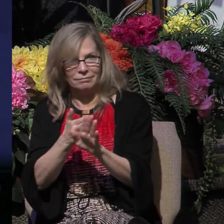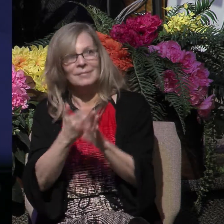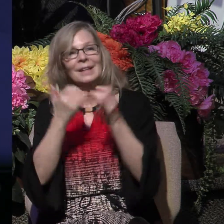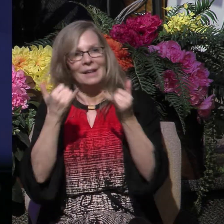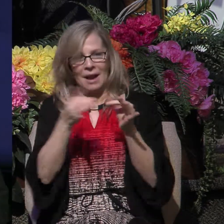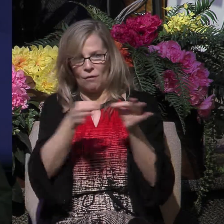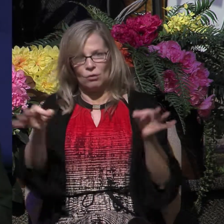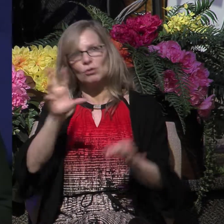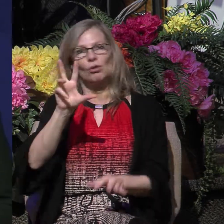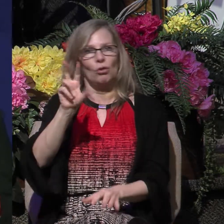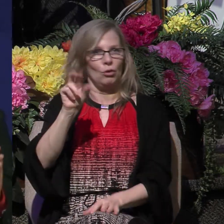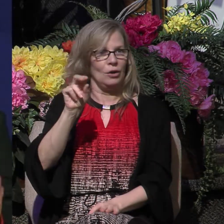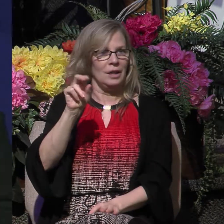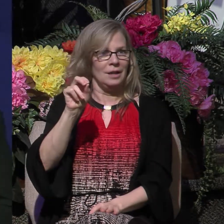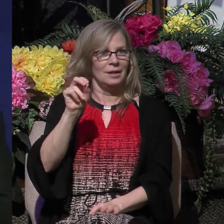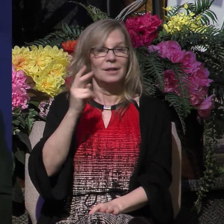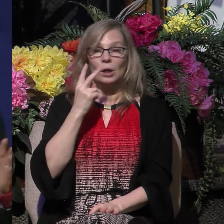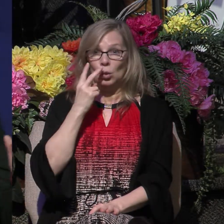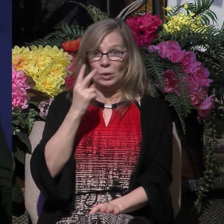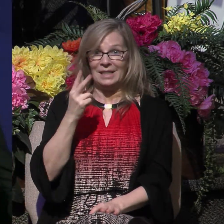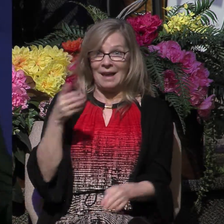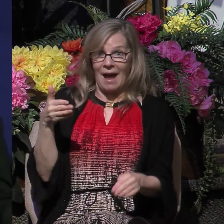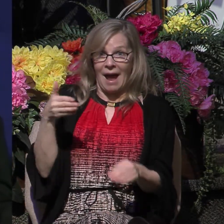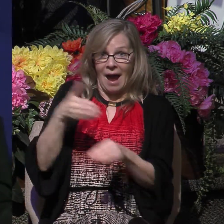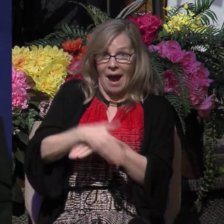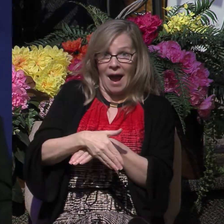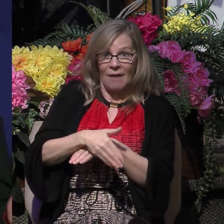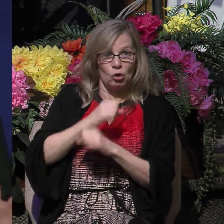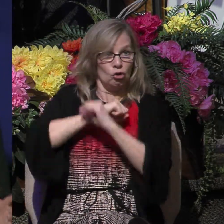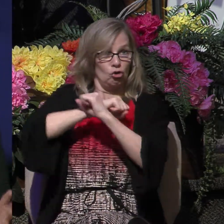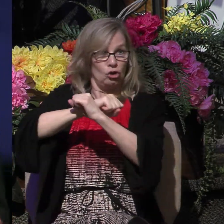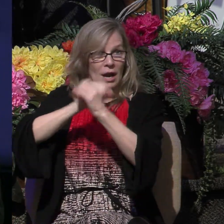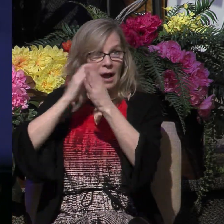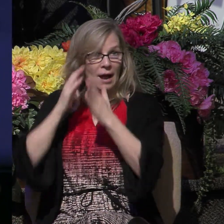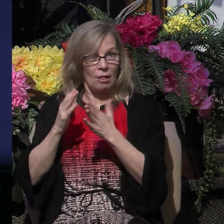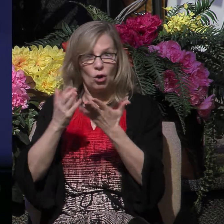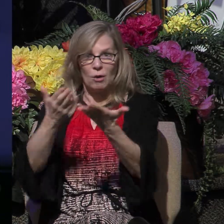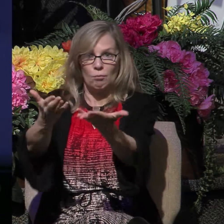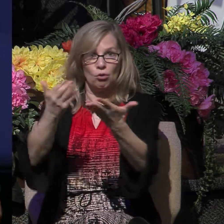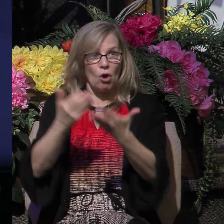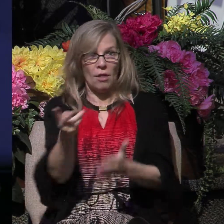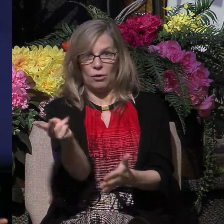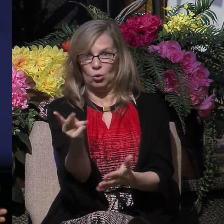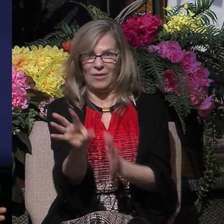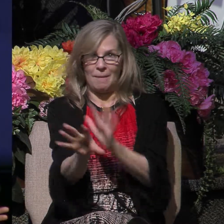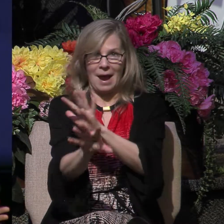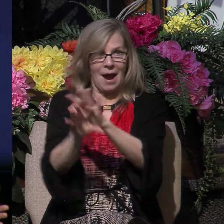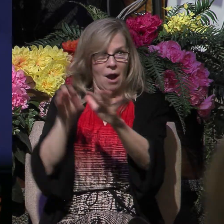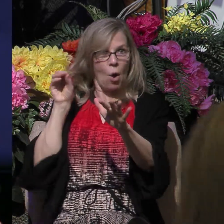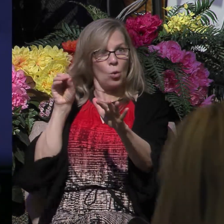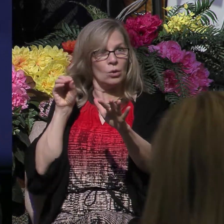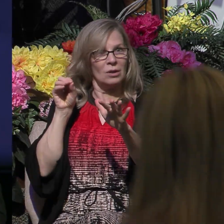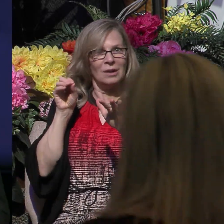we again read, And after he brought them out, he said, sirs, what must I do to be saved?